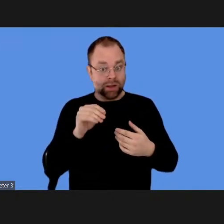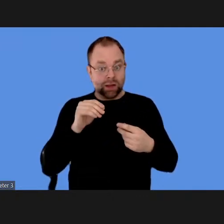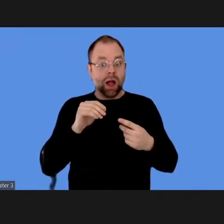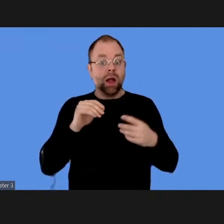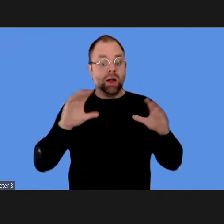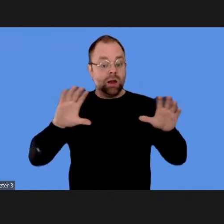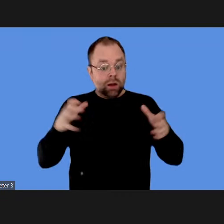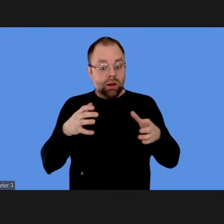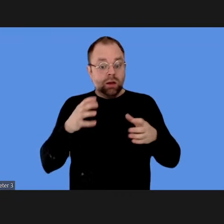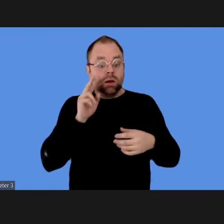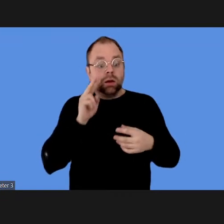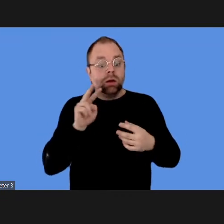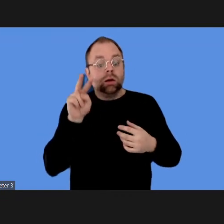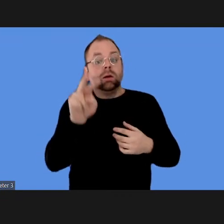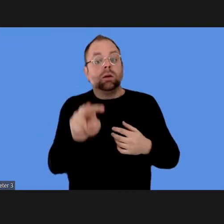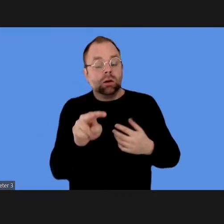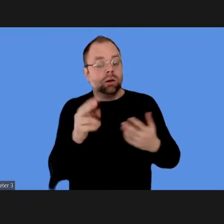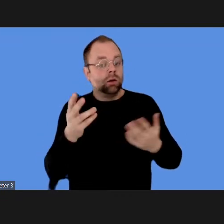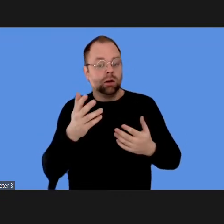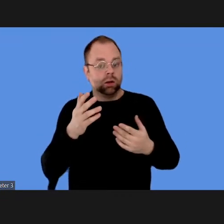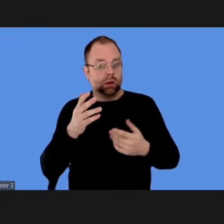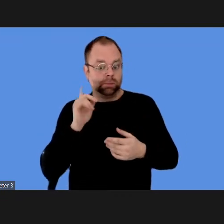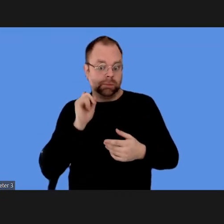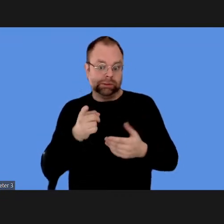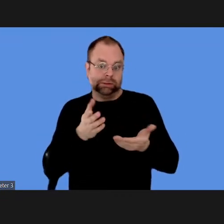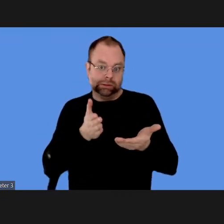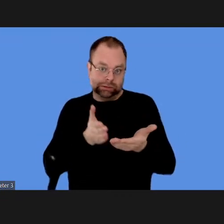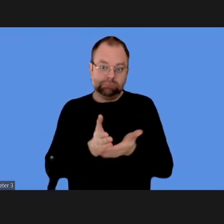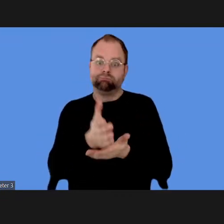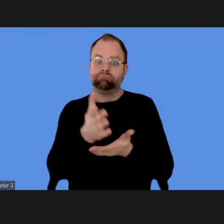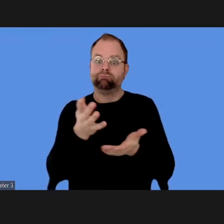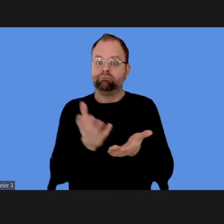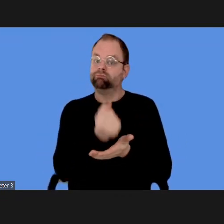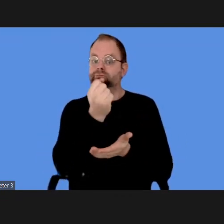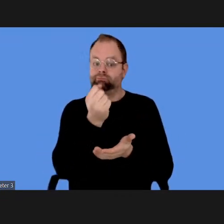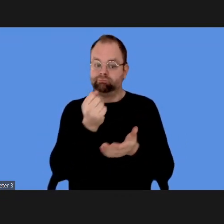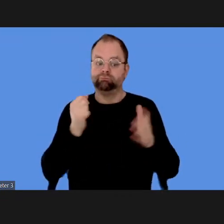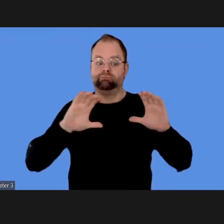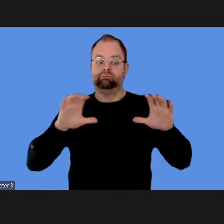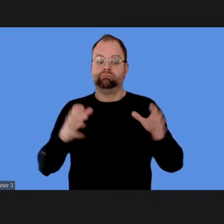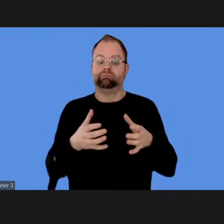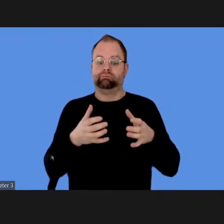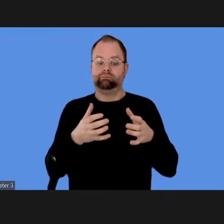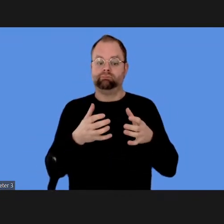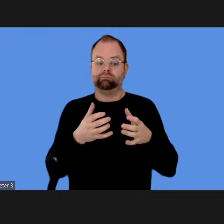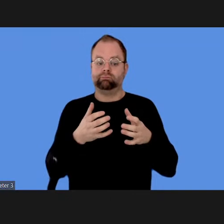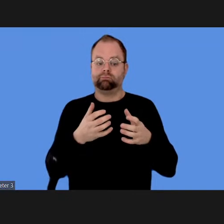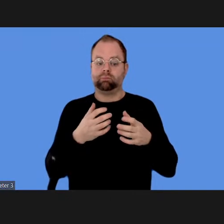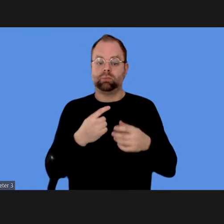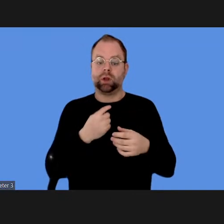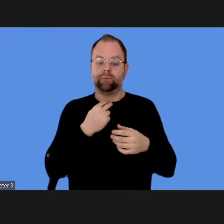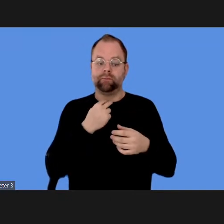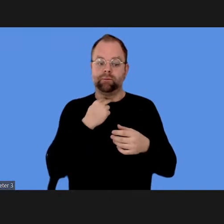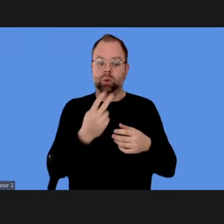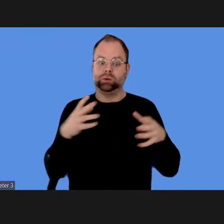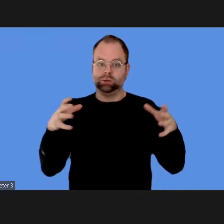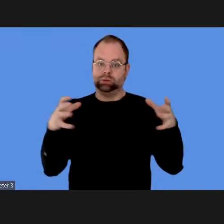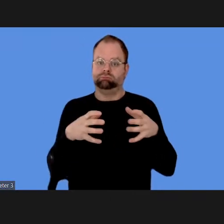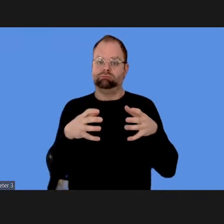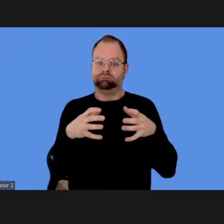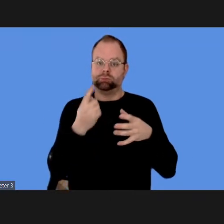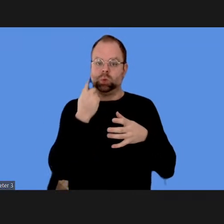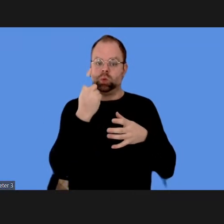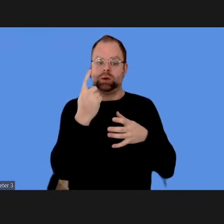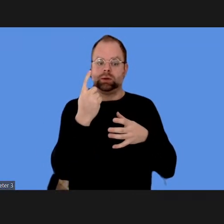My colleagues on the podium here from Niger and Malawi, flagged it, the issue brilliantly, and